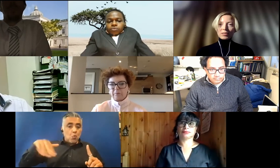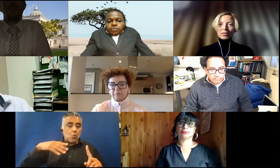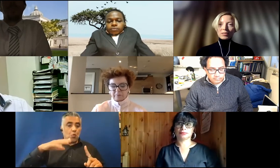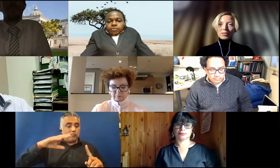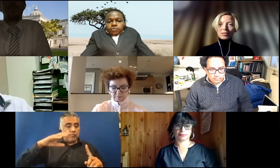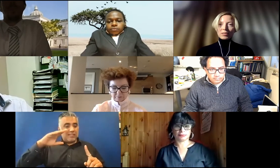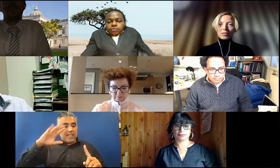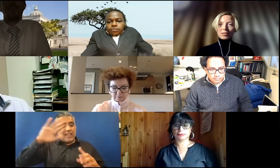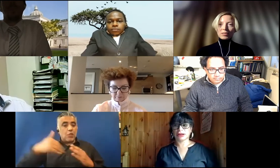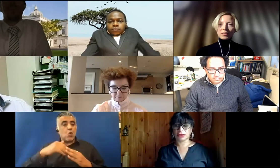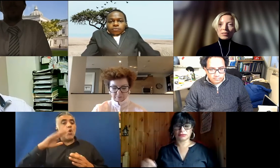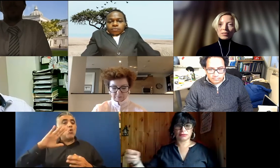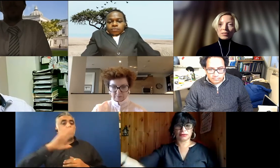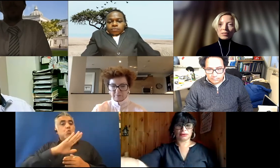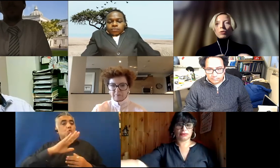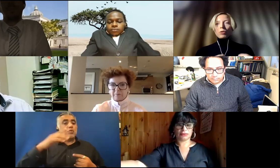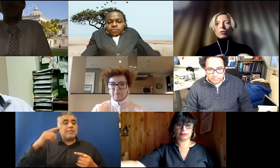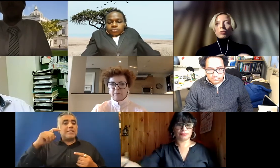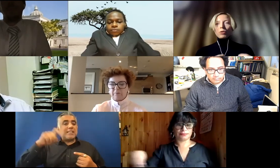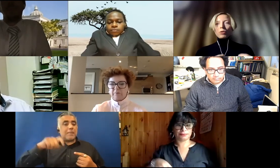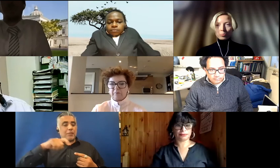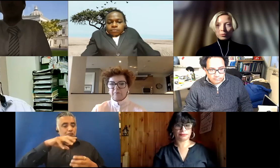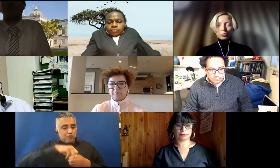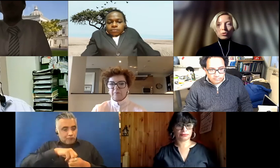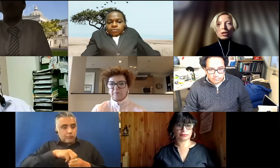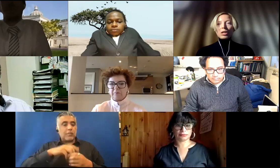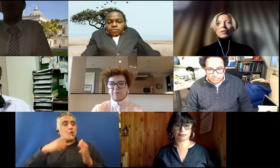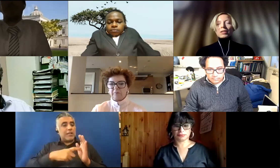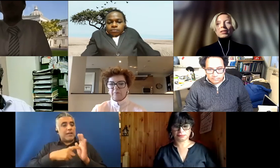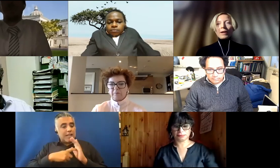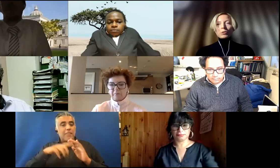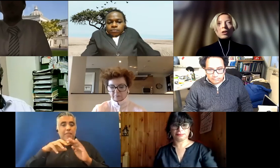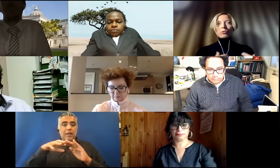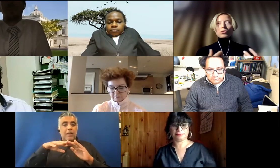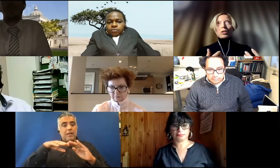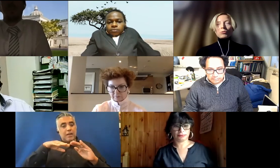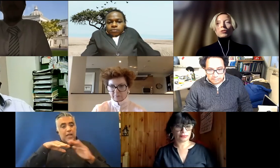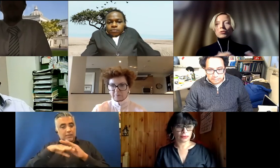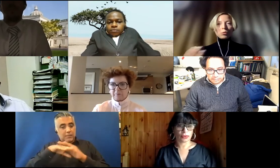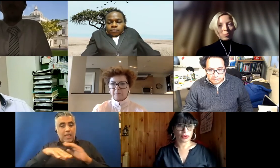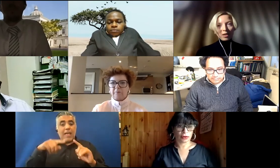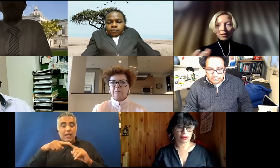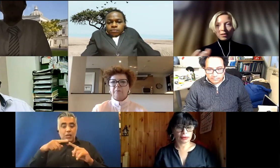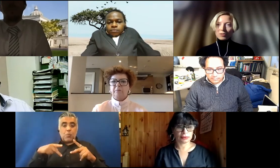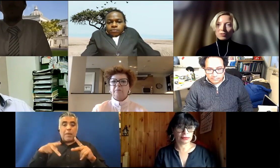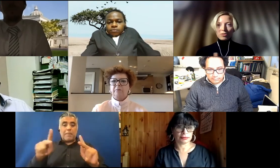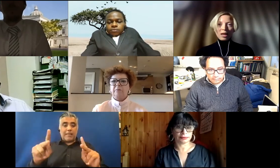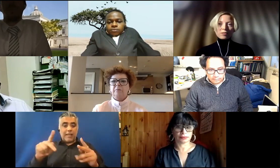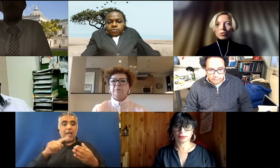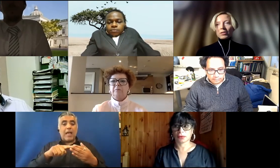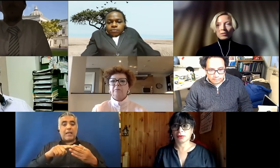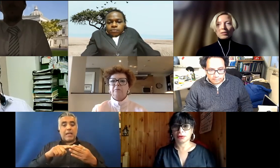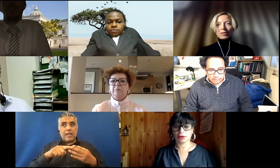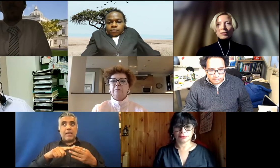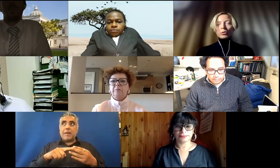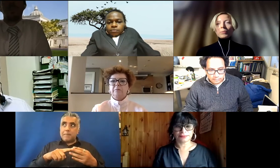what each of them might require from the accessible route. This allows not just to assume that